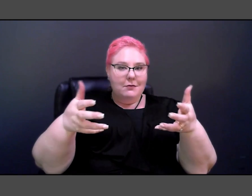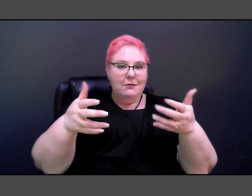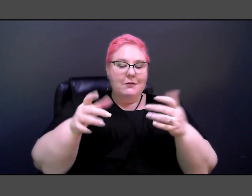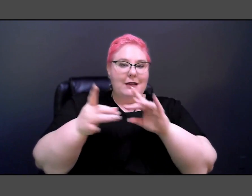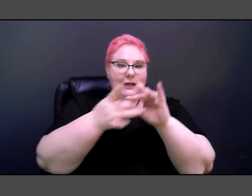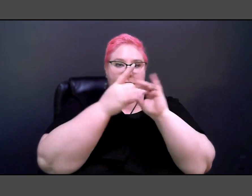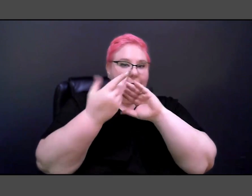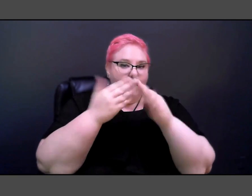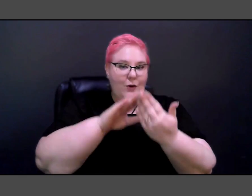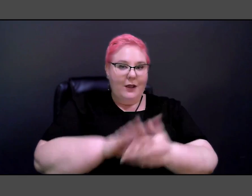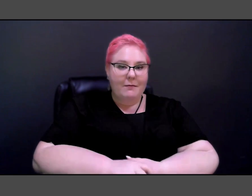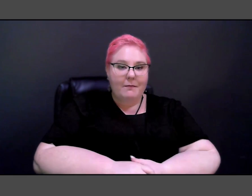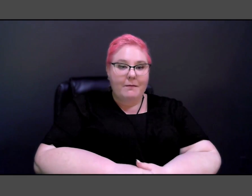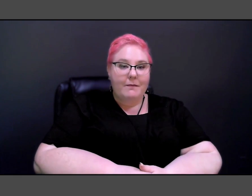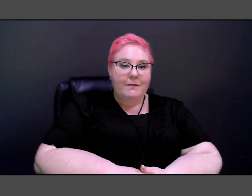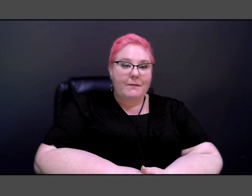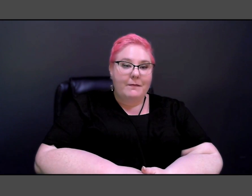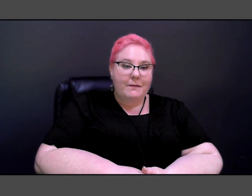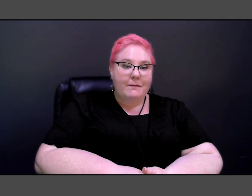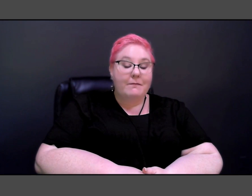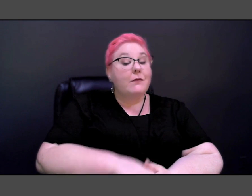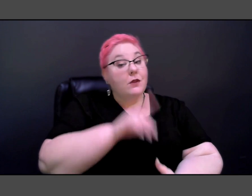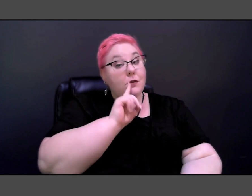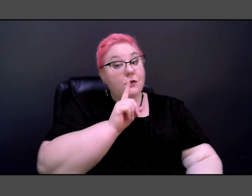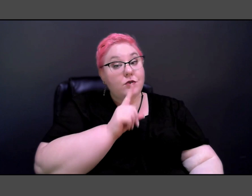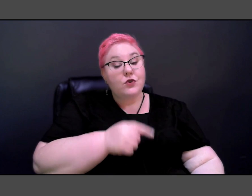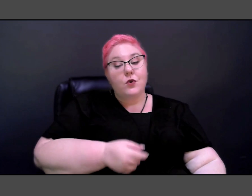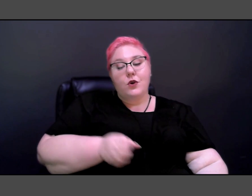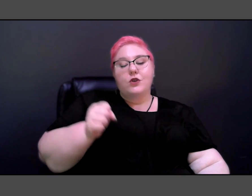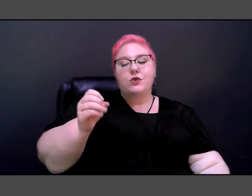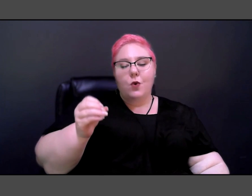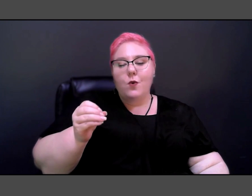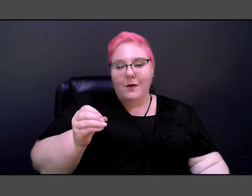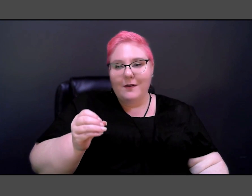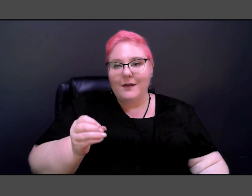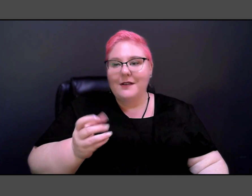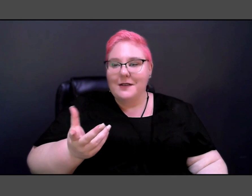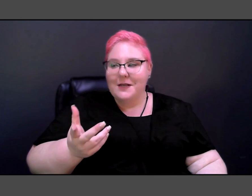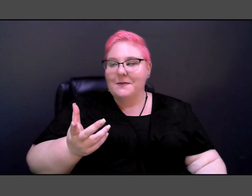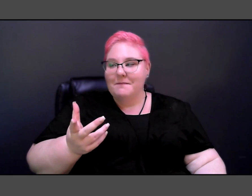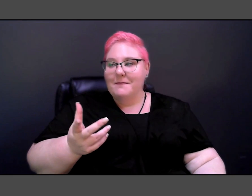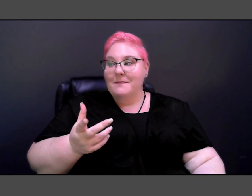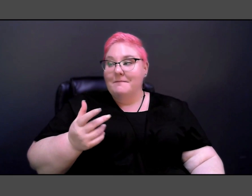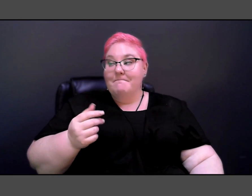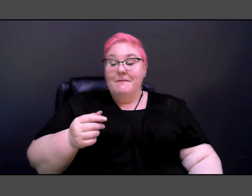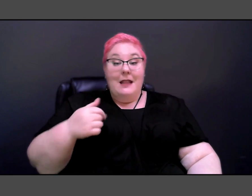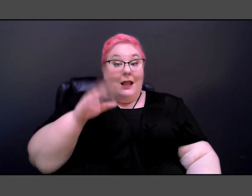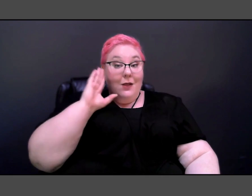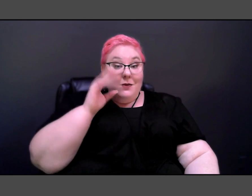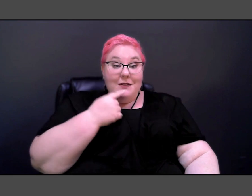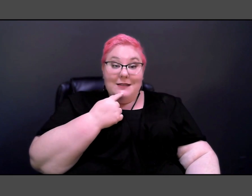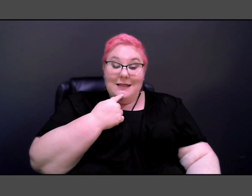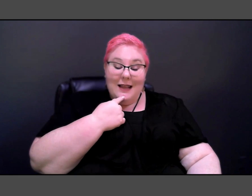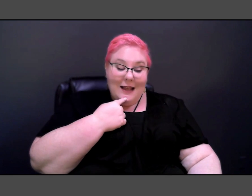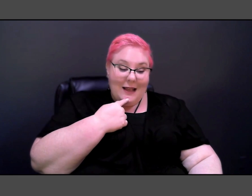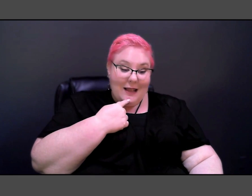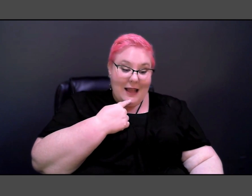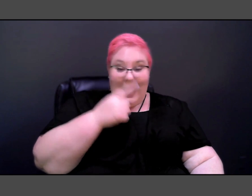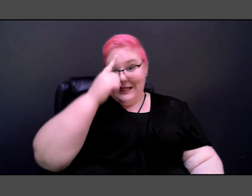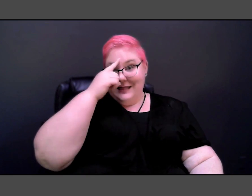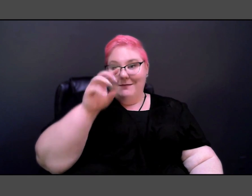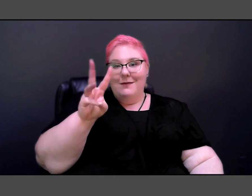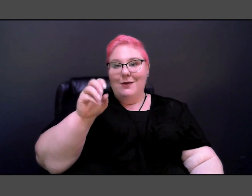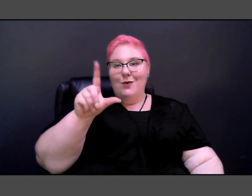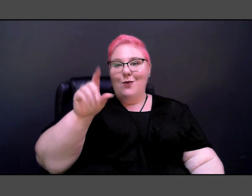Sure. So yeah. Well, right off the bat, I think about Wolf Trap. Wolf